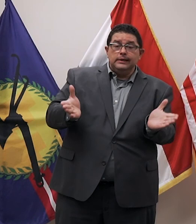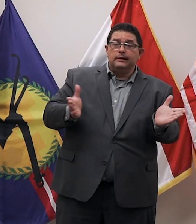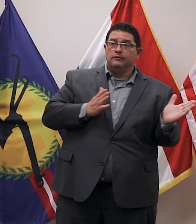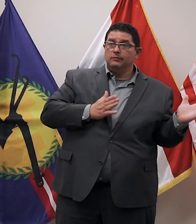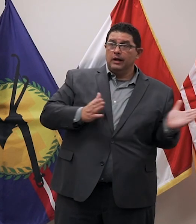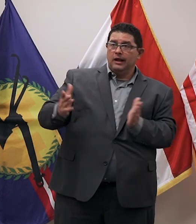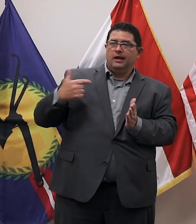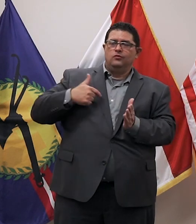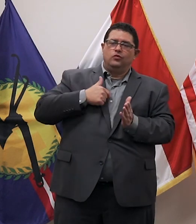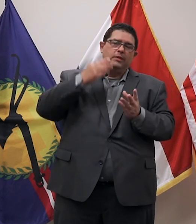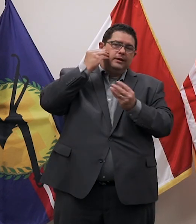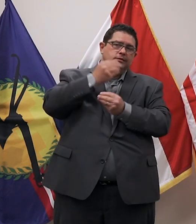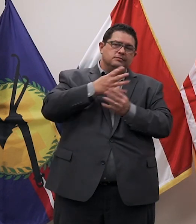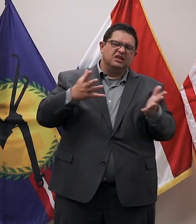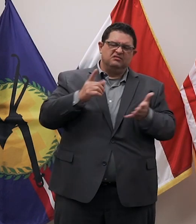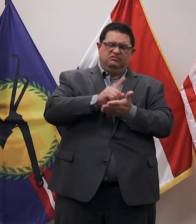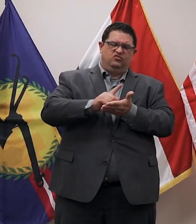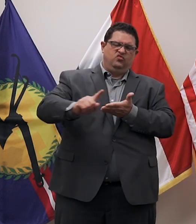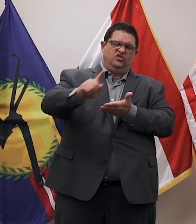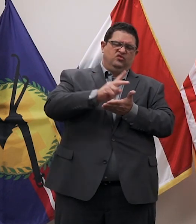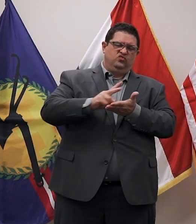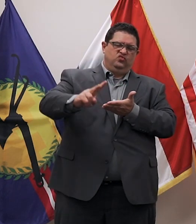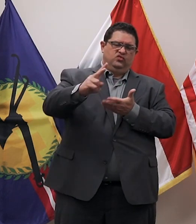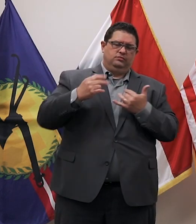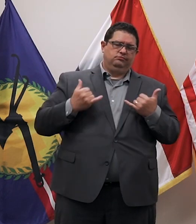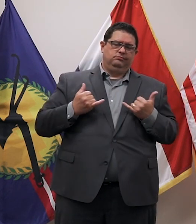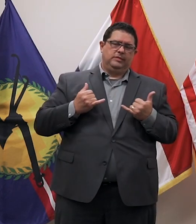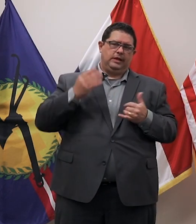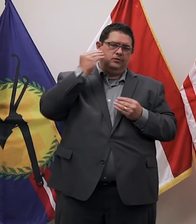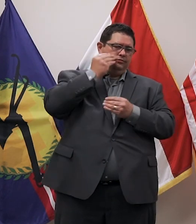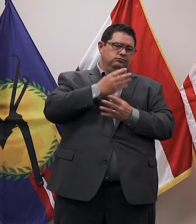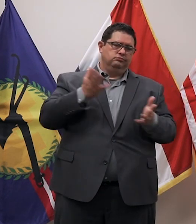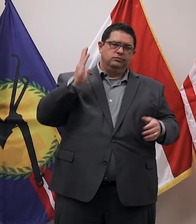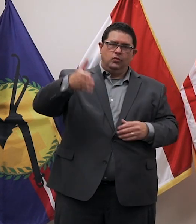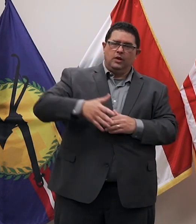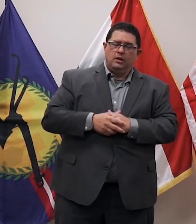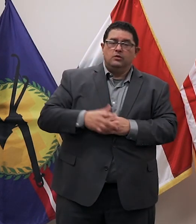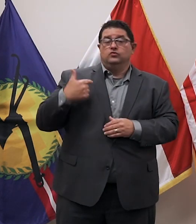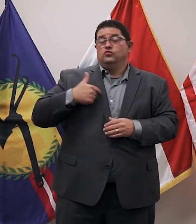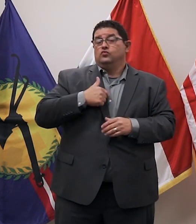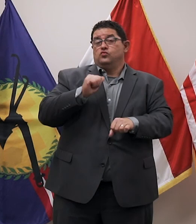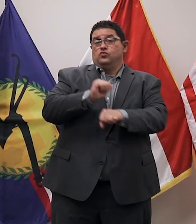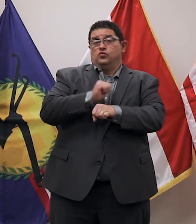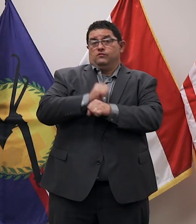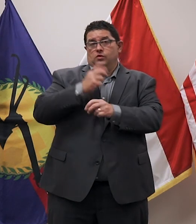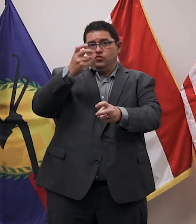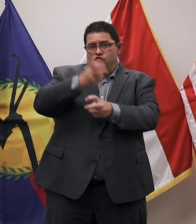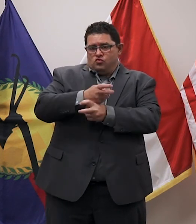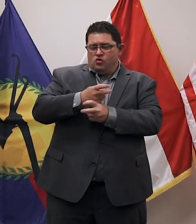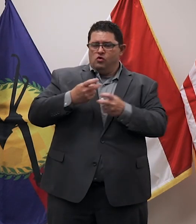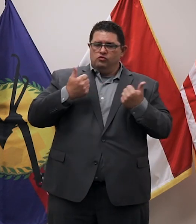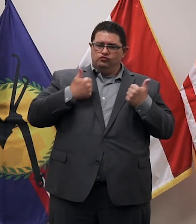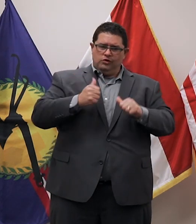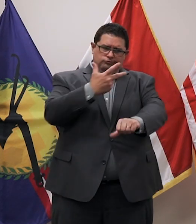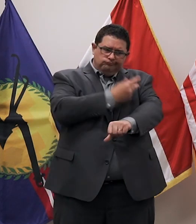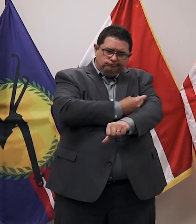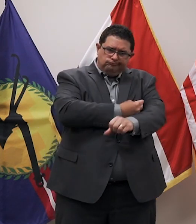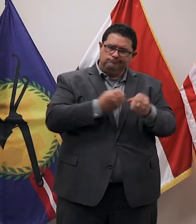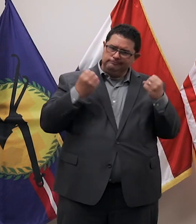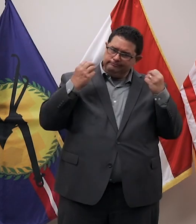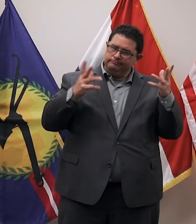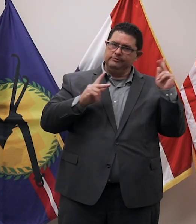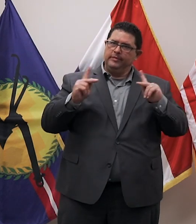some announcements on that within a week or so. And we're going to continue to work very hard to get as many people vaccinated in our community